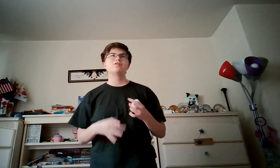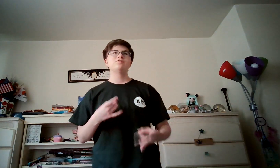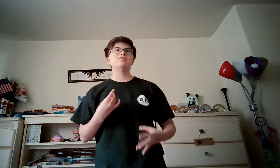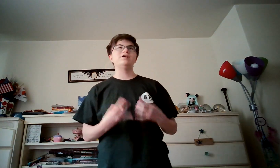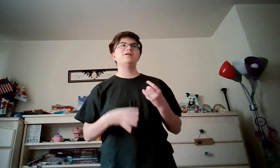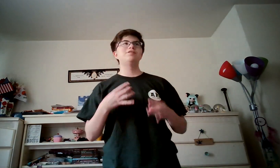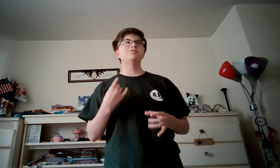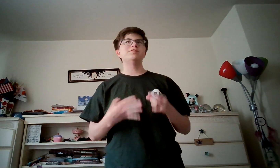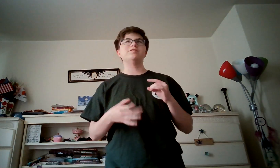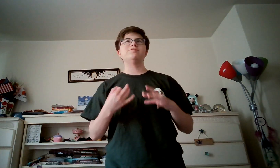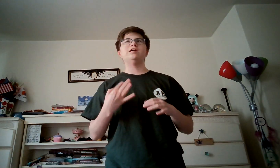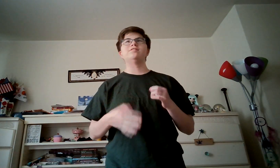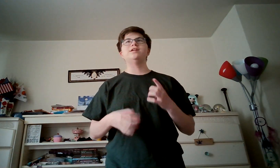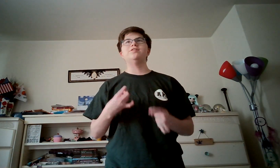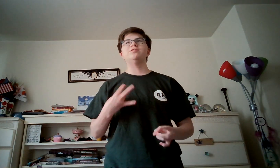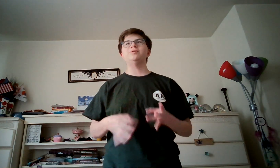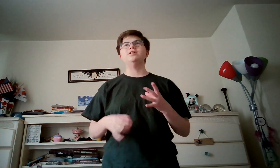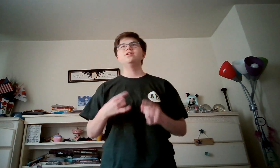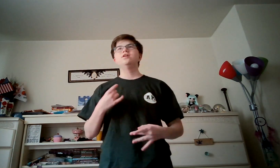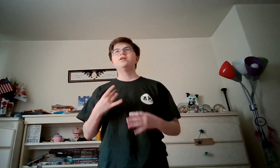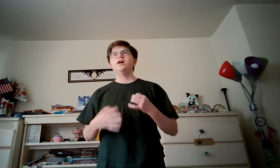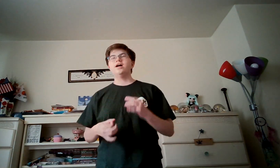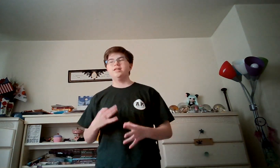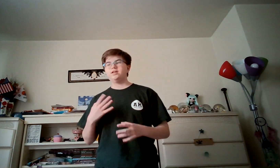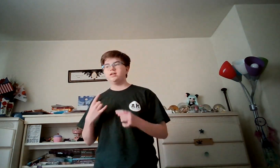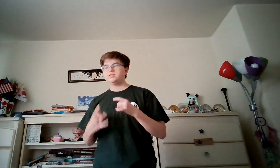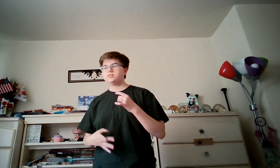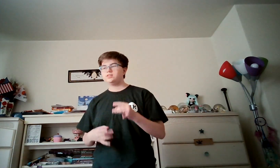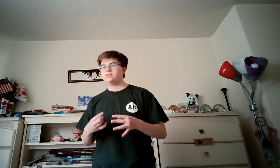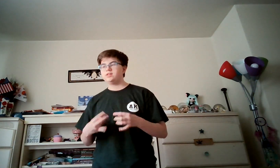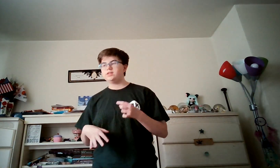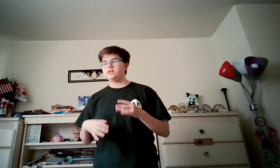So I think we were there for less than an hour, but I got to see